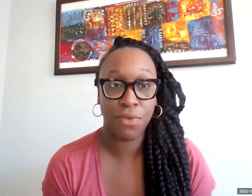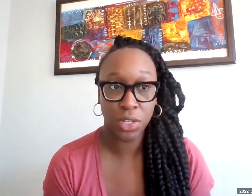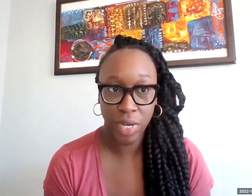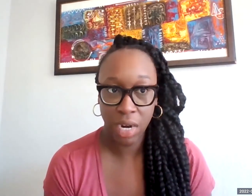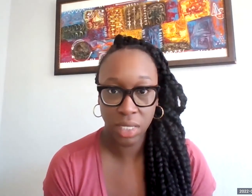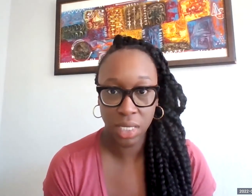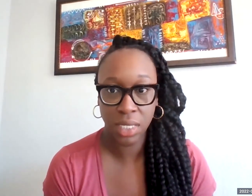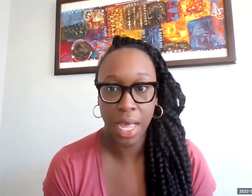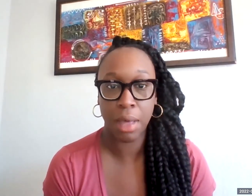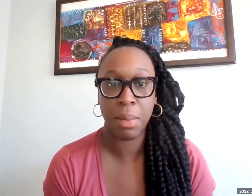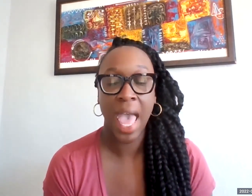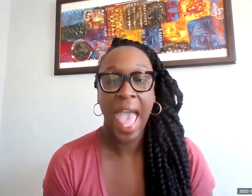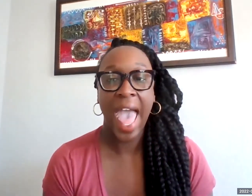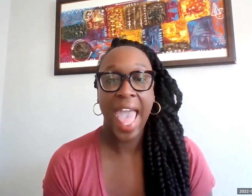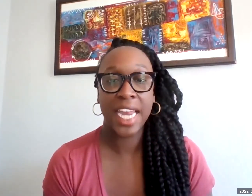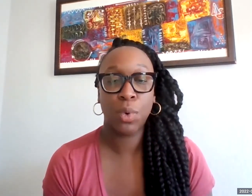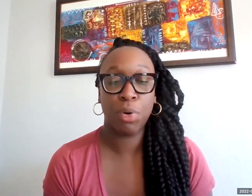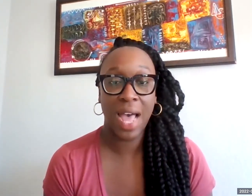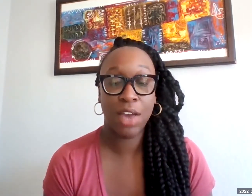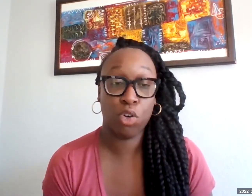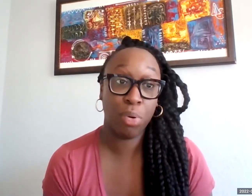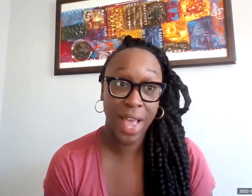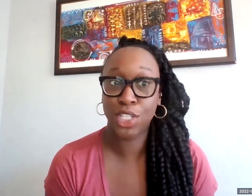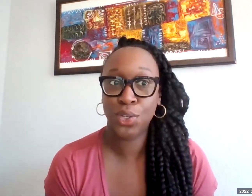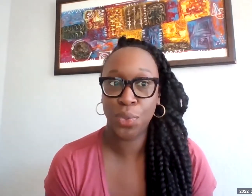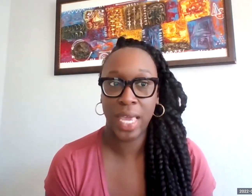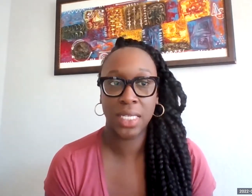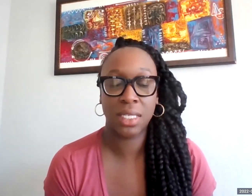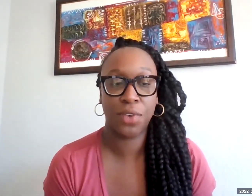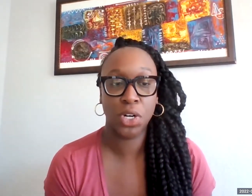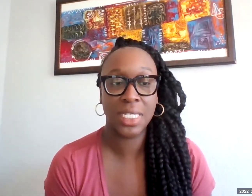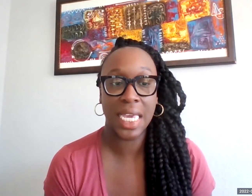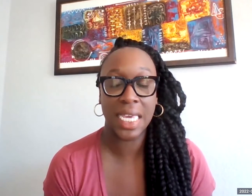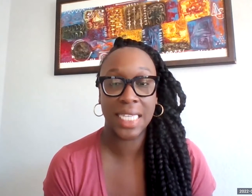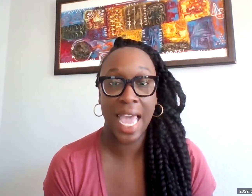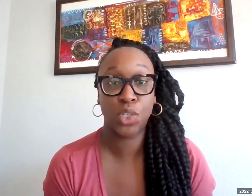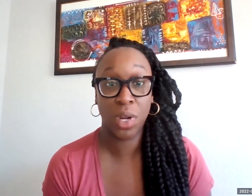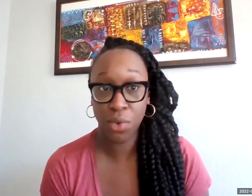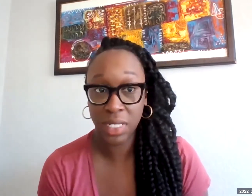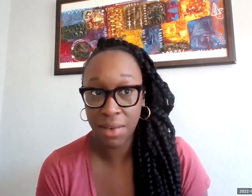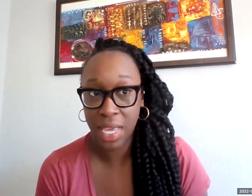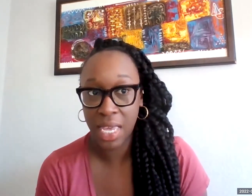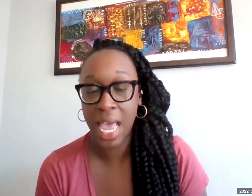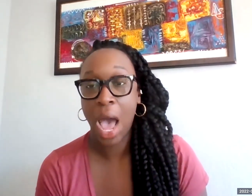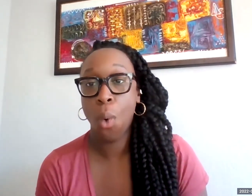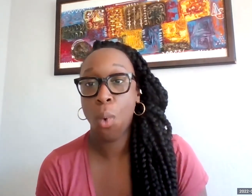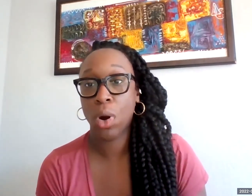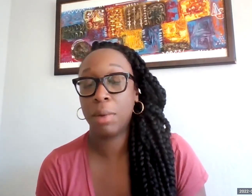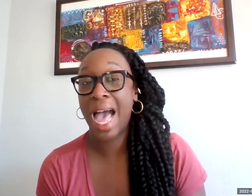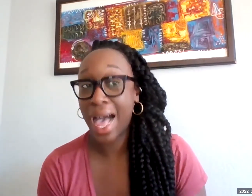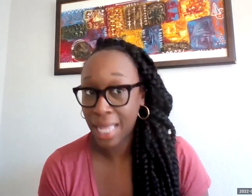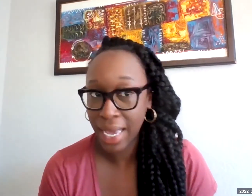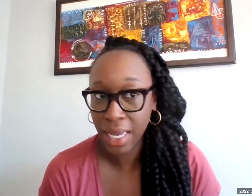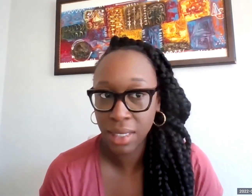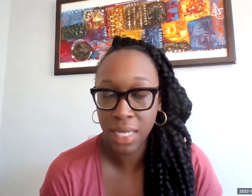caregivers within the foster care system. And it would provide, or it provides, 2 things. The first is a 24/7